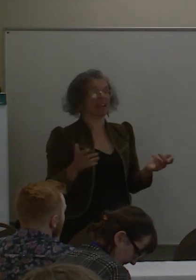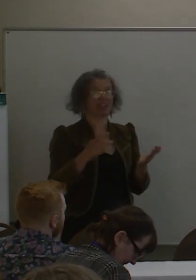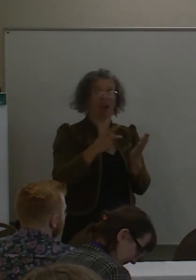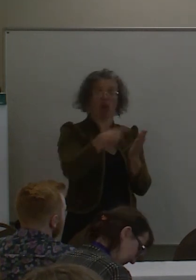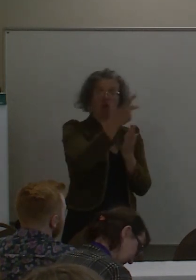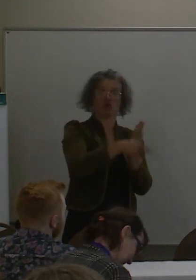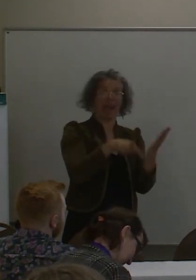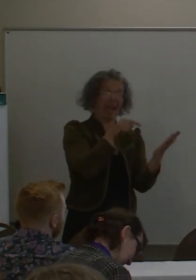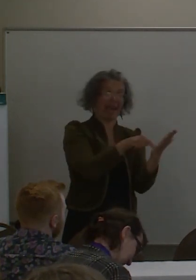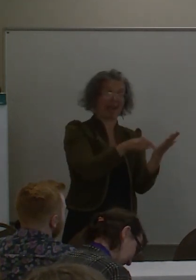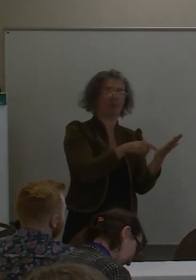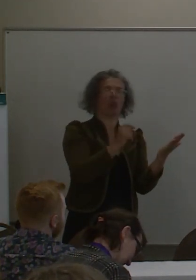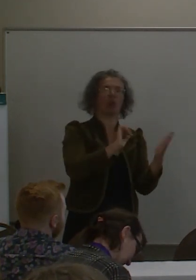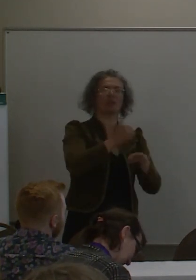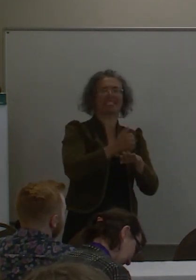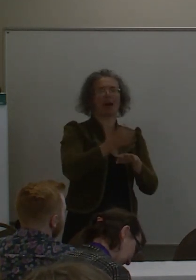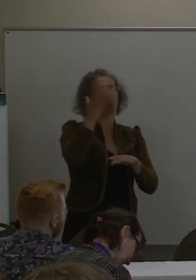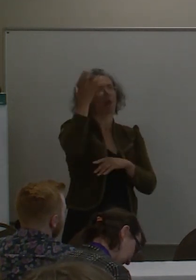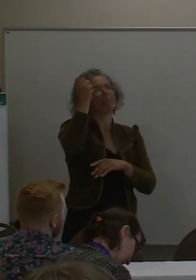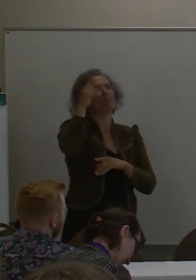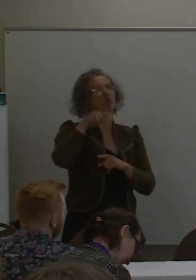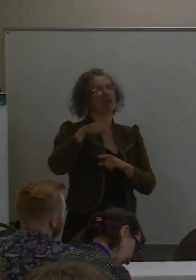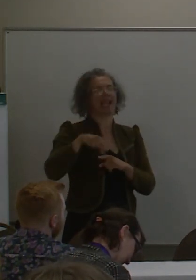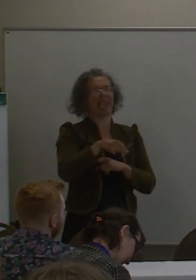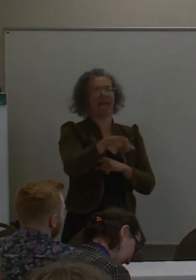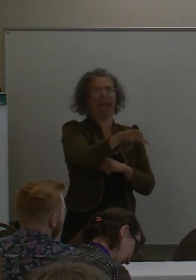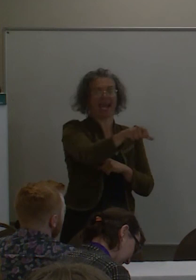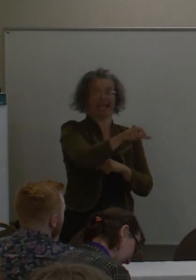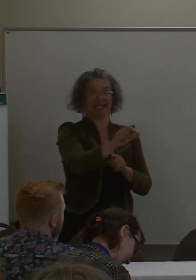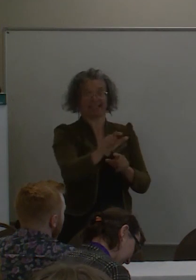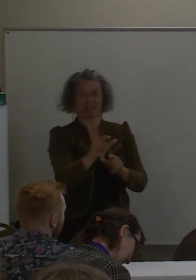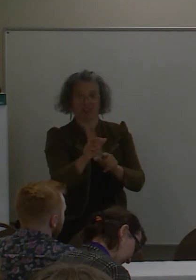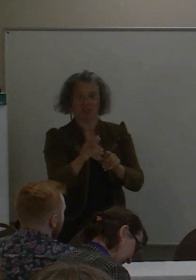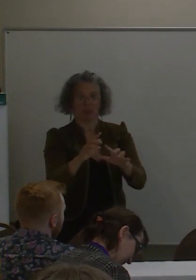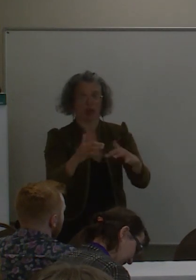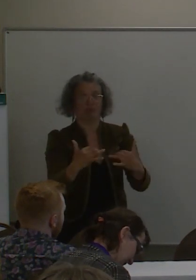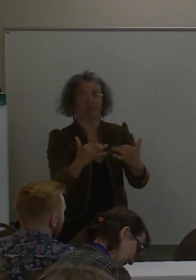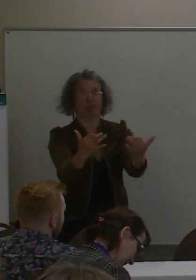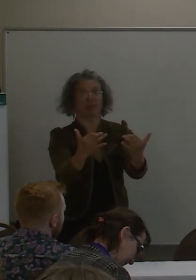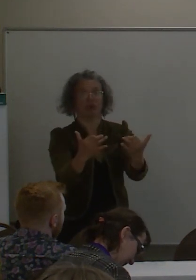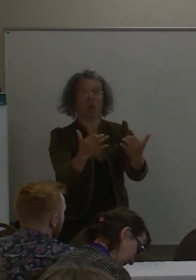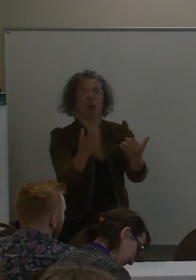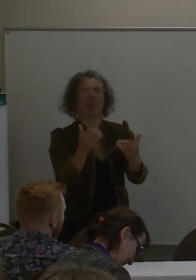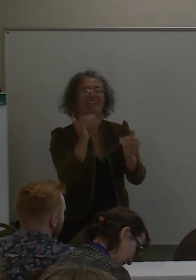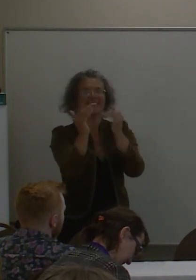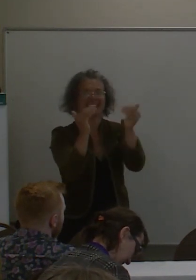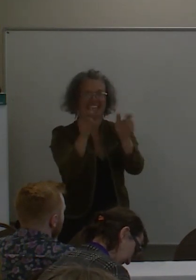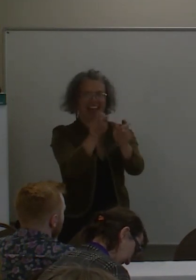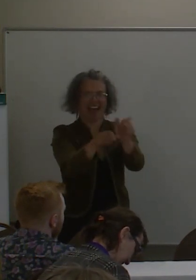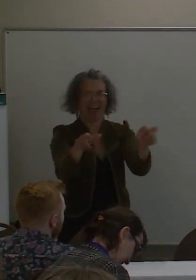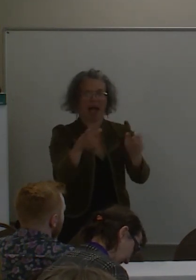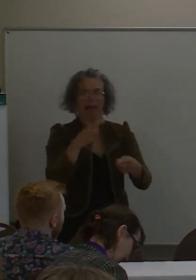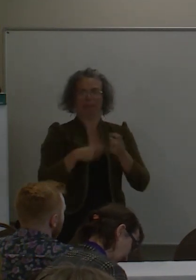taking some of those stories and we're taking them out with groups of seniors to use them as conversation generators, and it becomes sneaky user